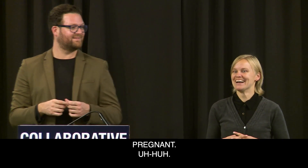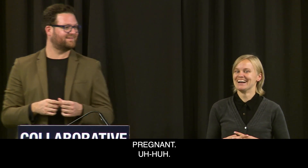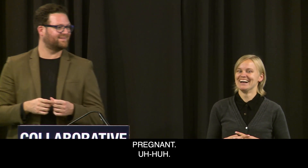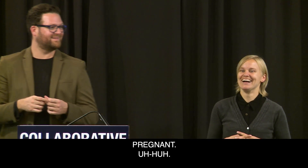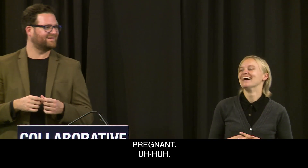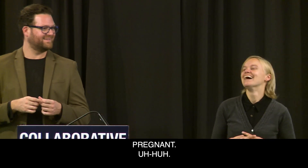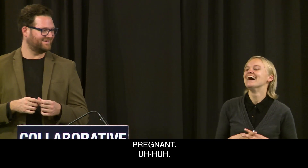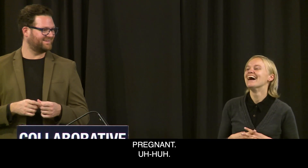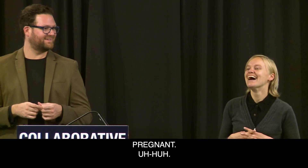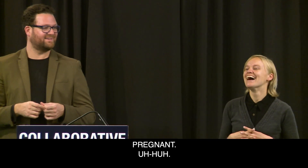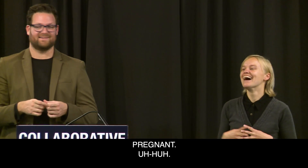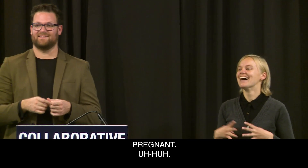Pregnant.